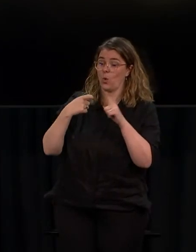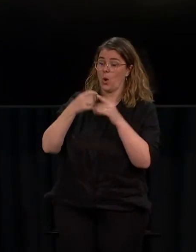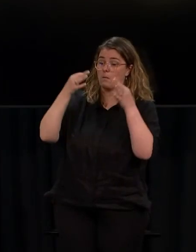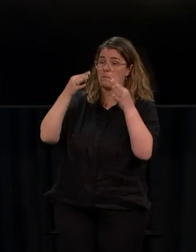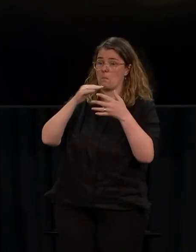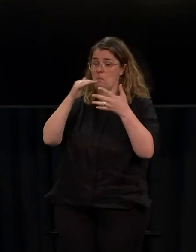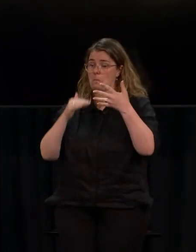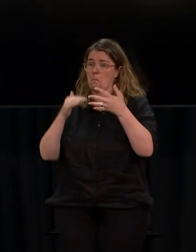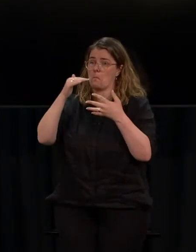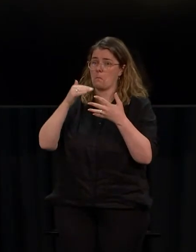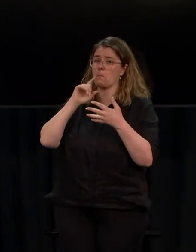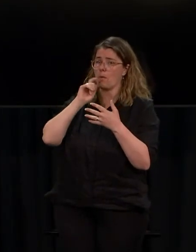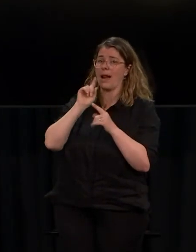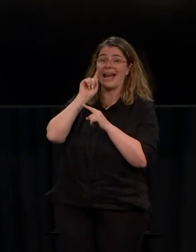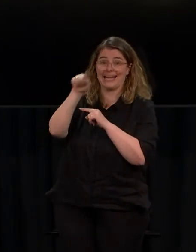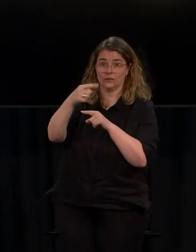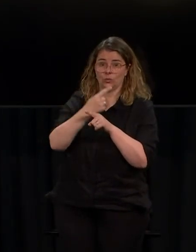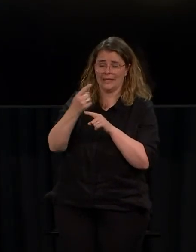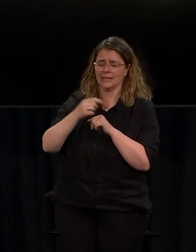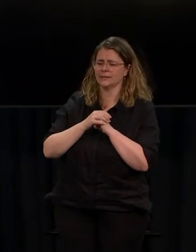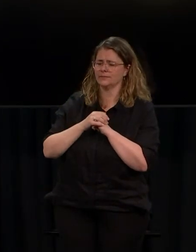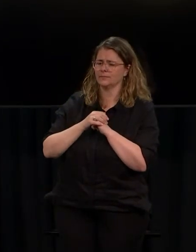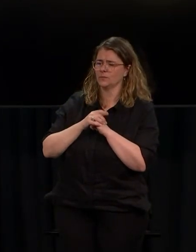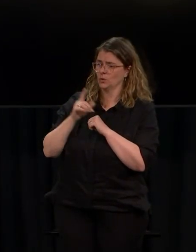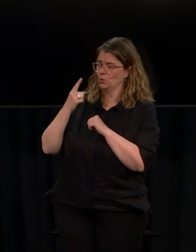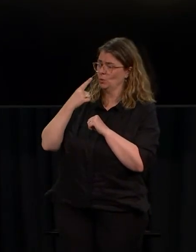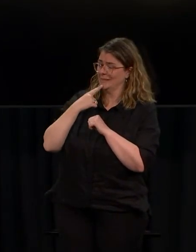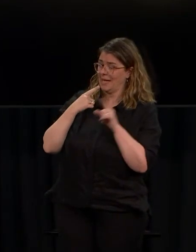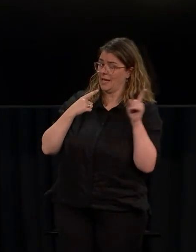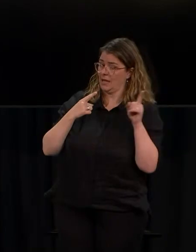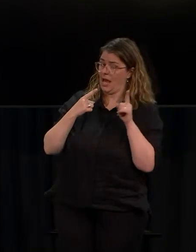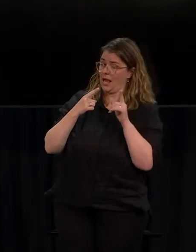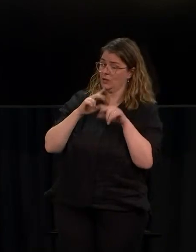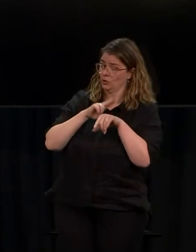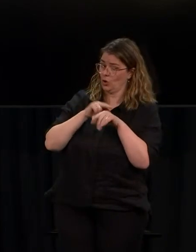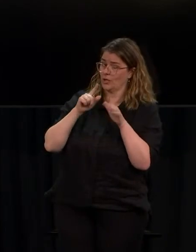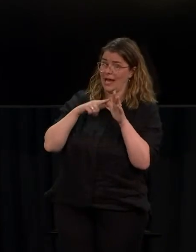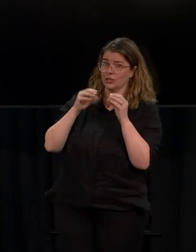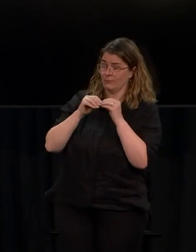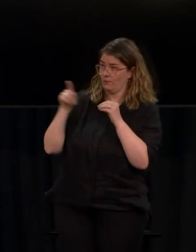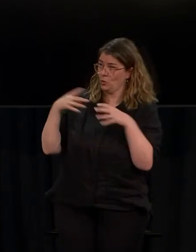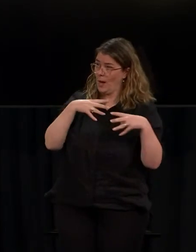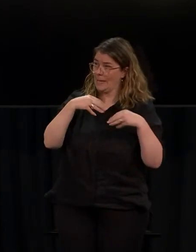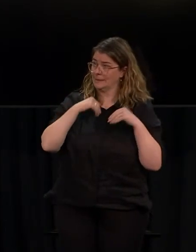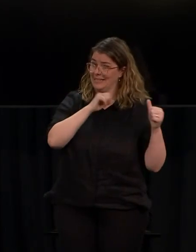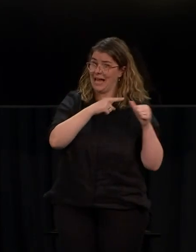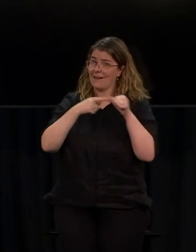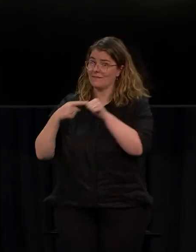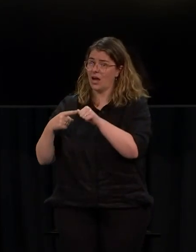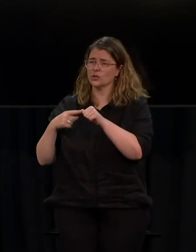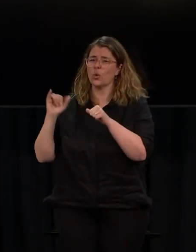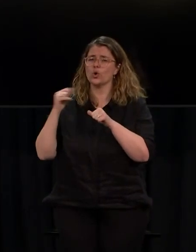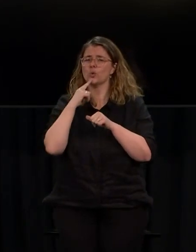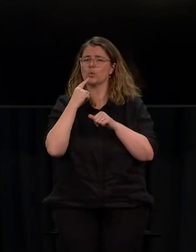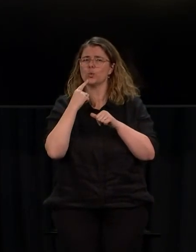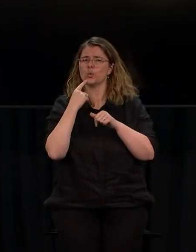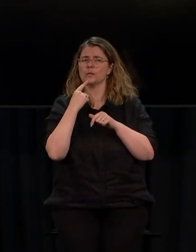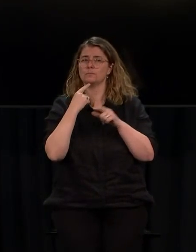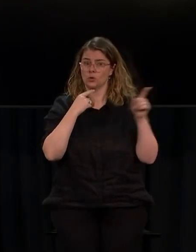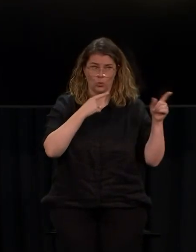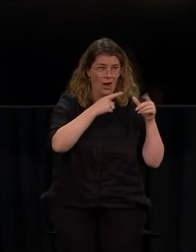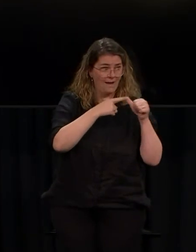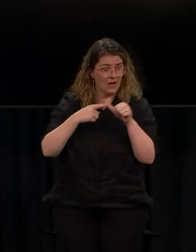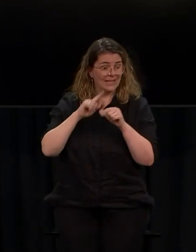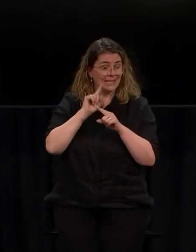with the Director General. Did you accept the advice of the Director General, or was that your advice that there should